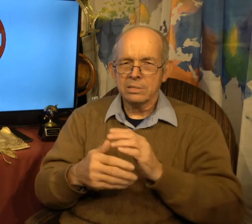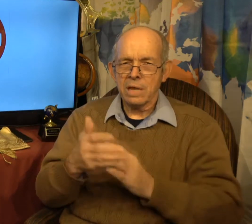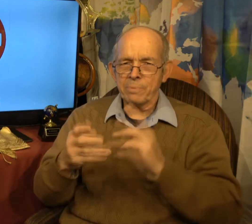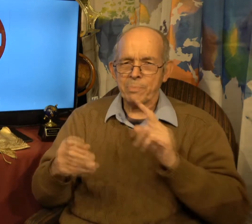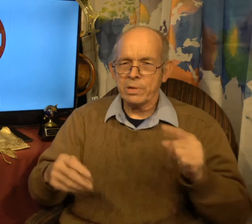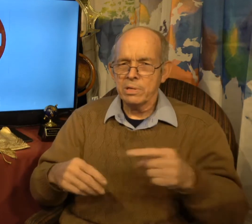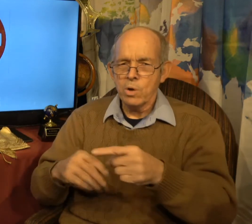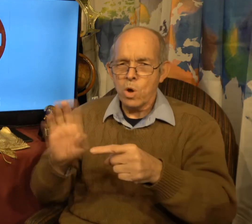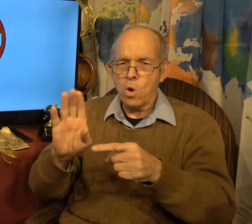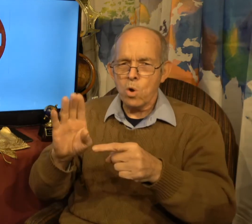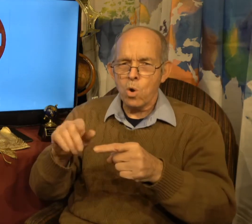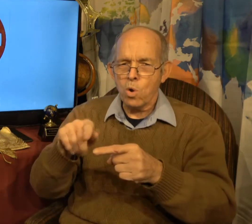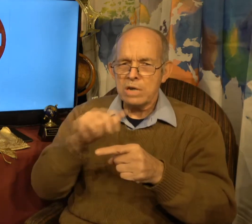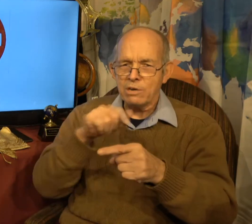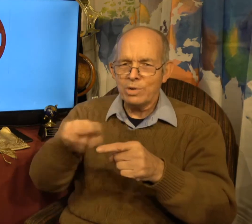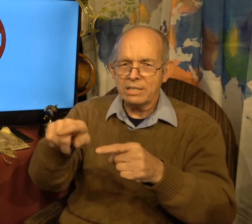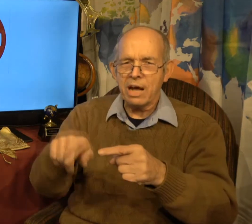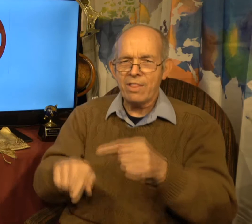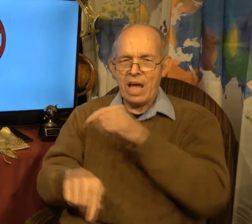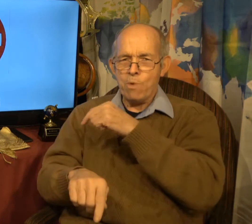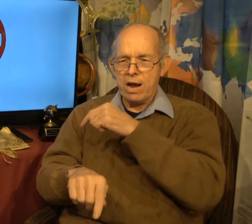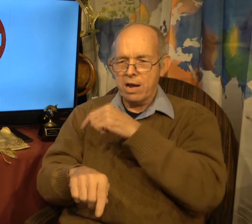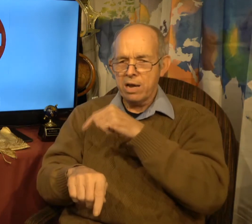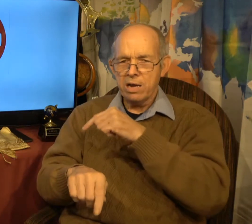Some people, no, not moon that way.